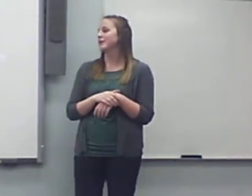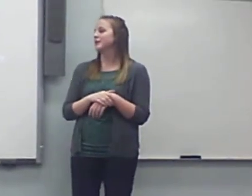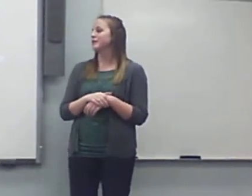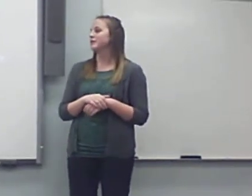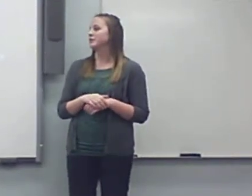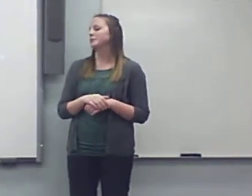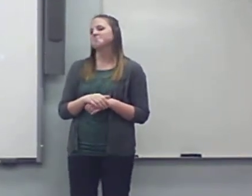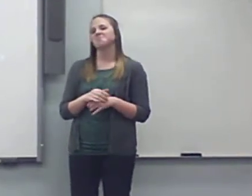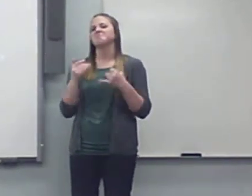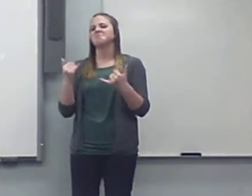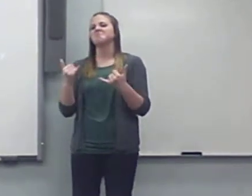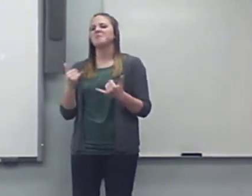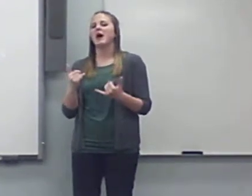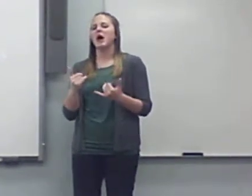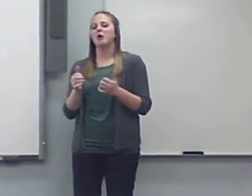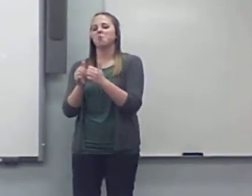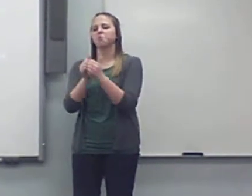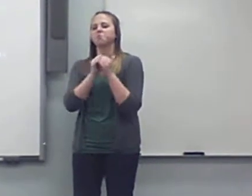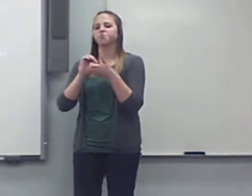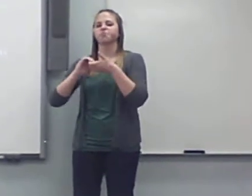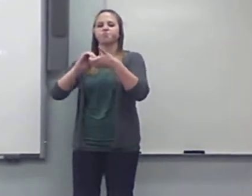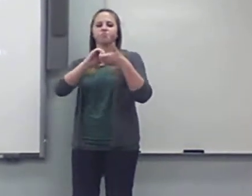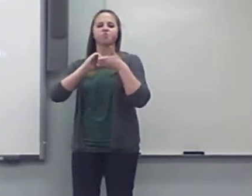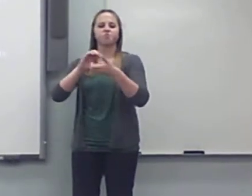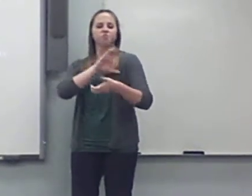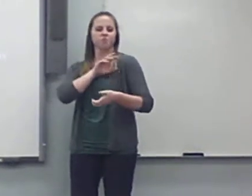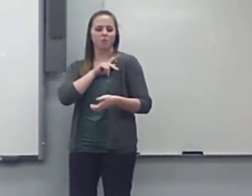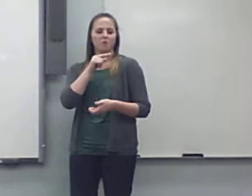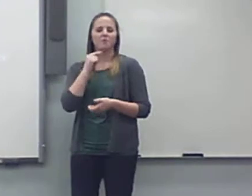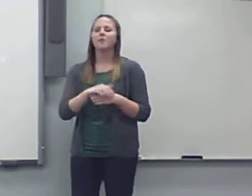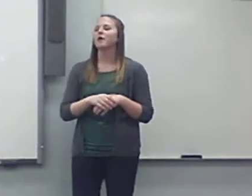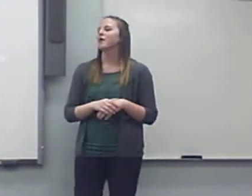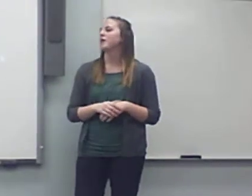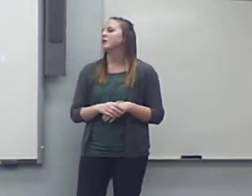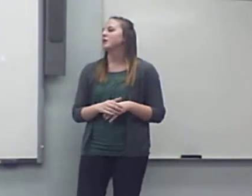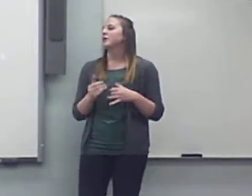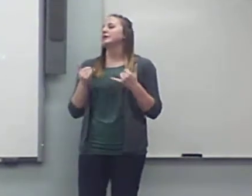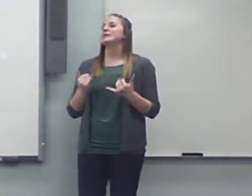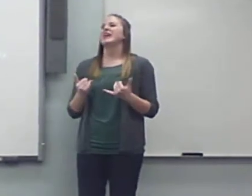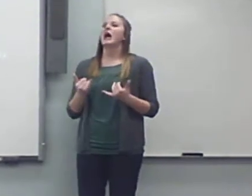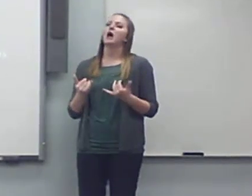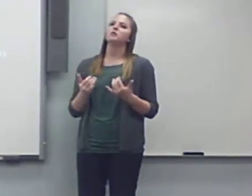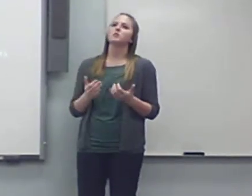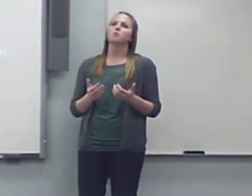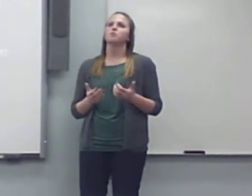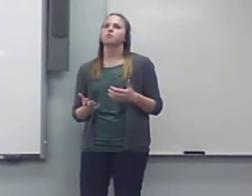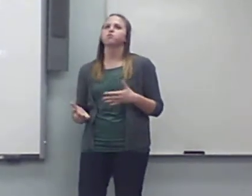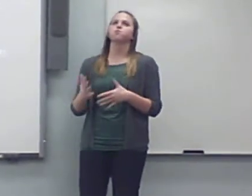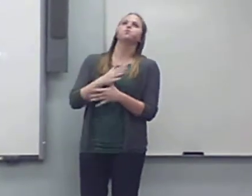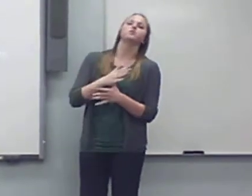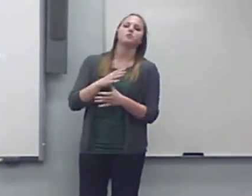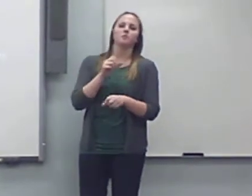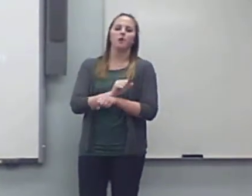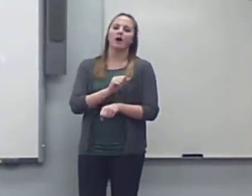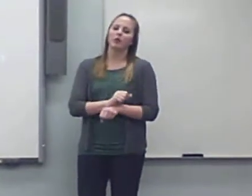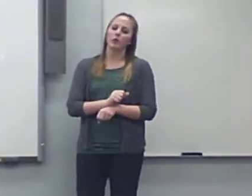work primarily, most of my religious interpreting is in the Catholic setting. I am not Catholic. But I